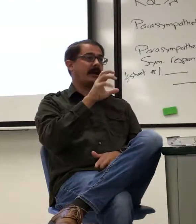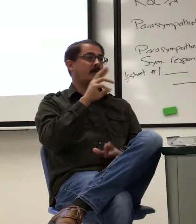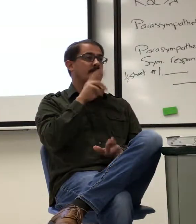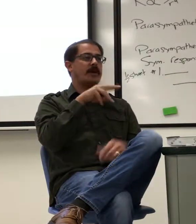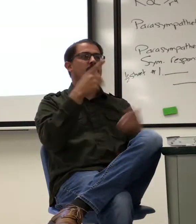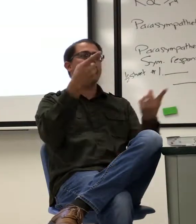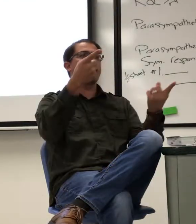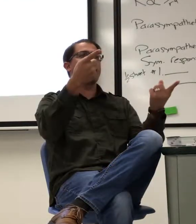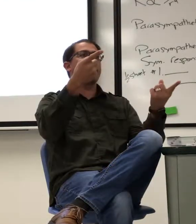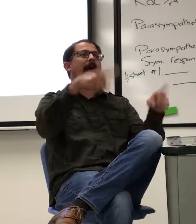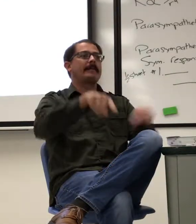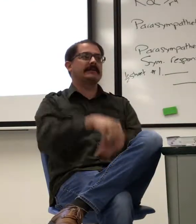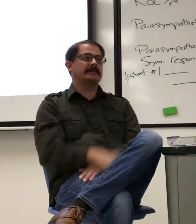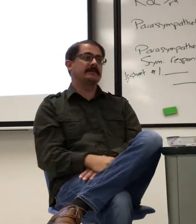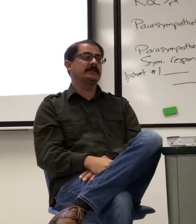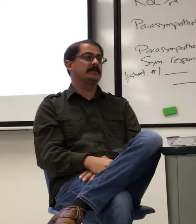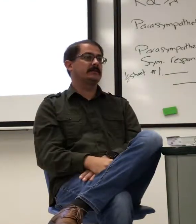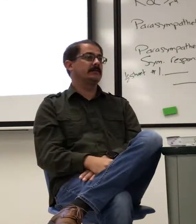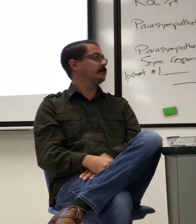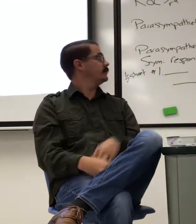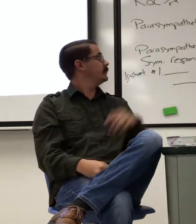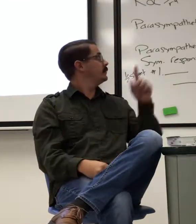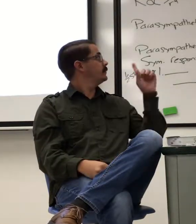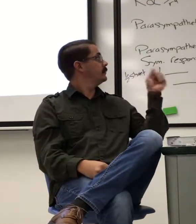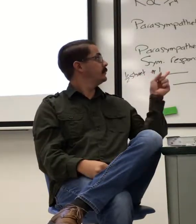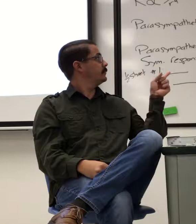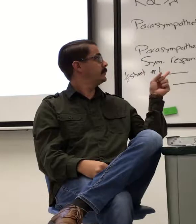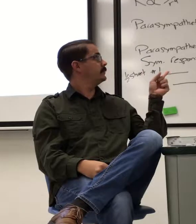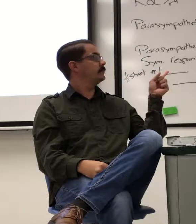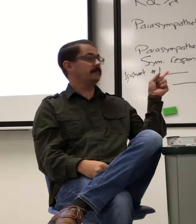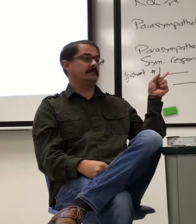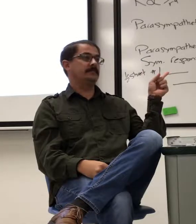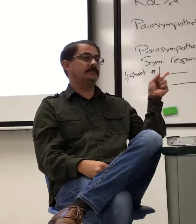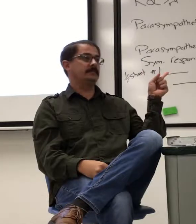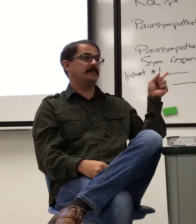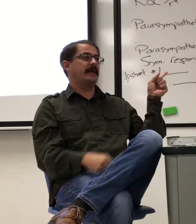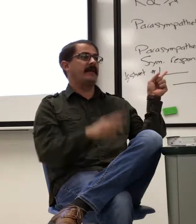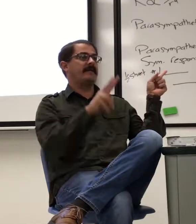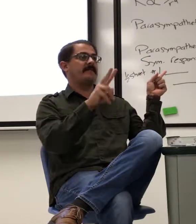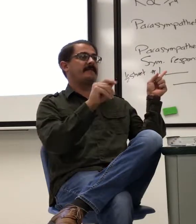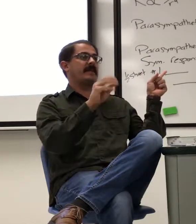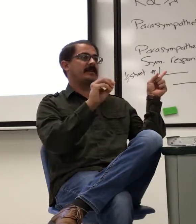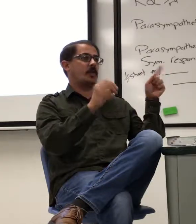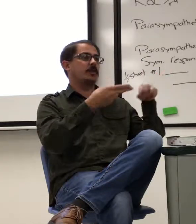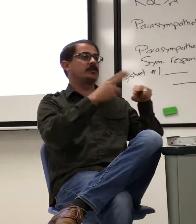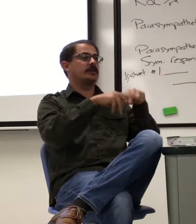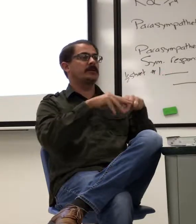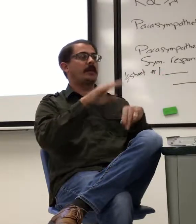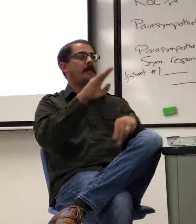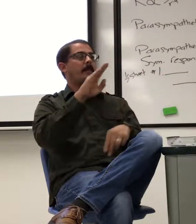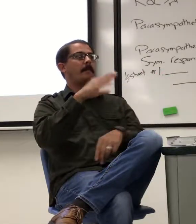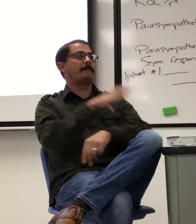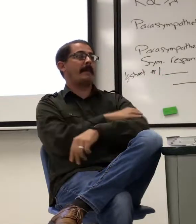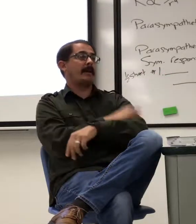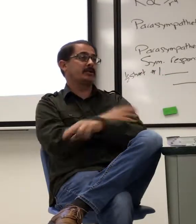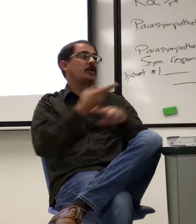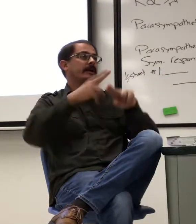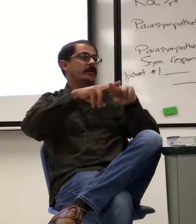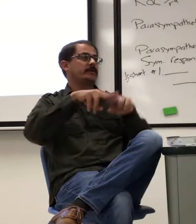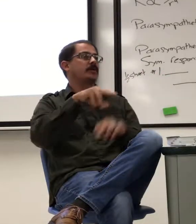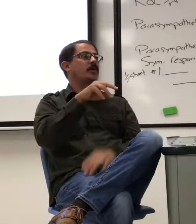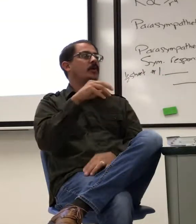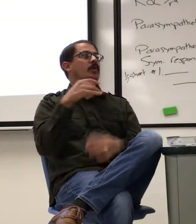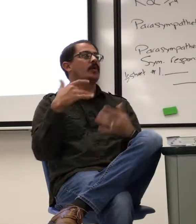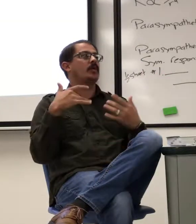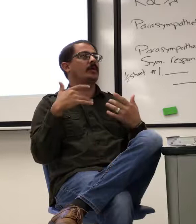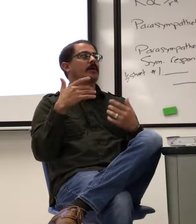So what happens? Boom, boom. That's all I'm going for. To excite the sympathetic, I mean, I say it